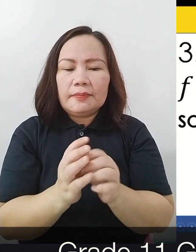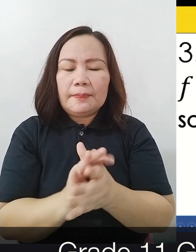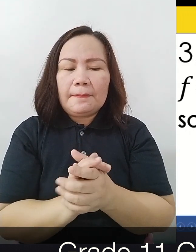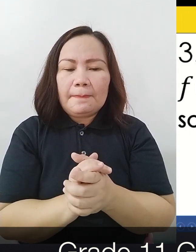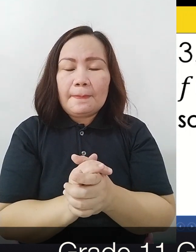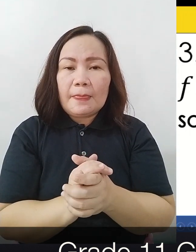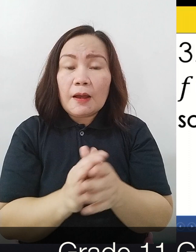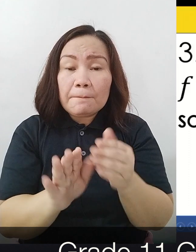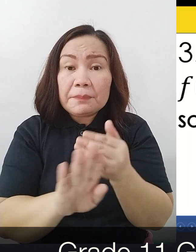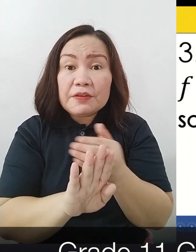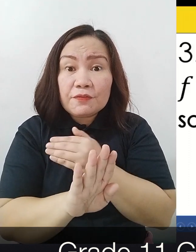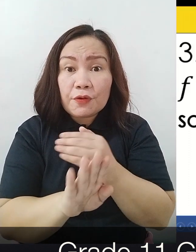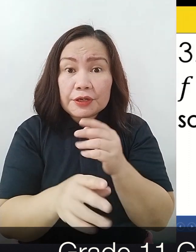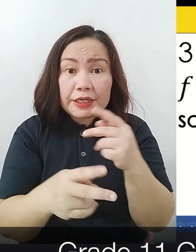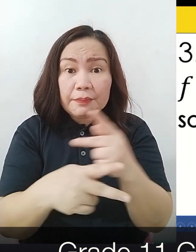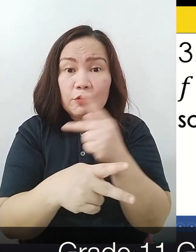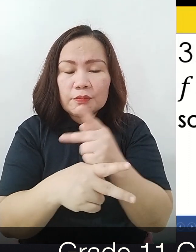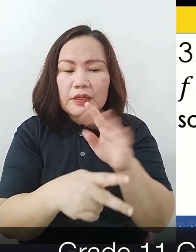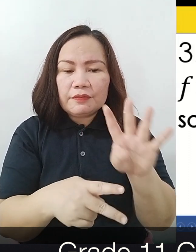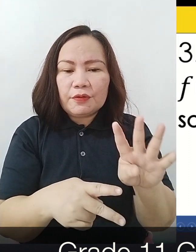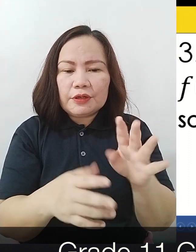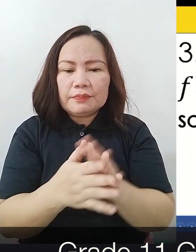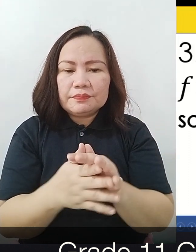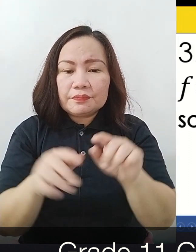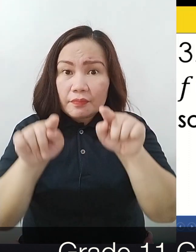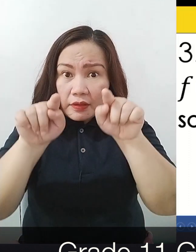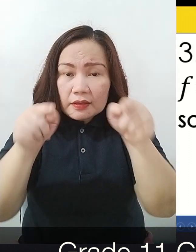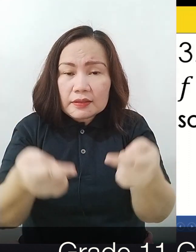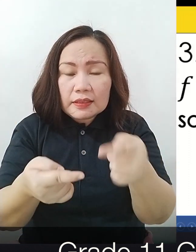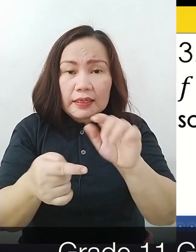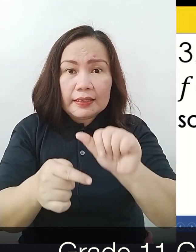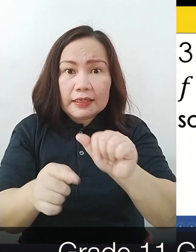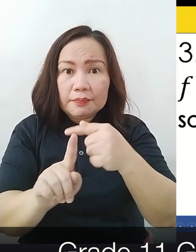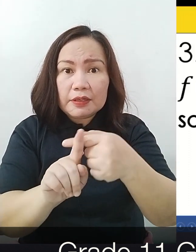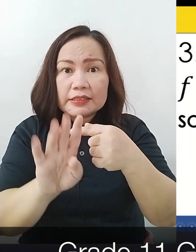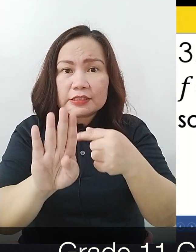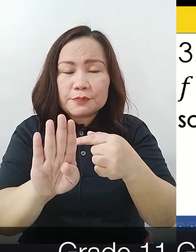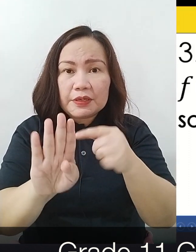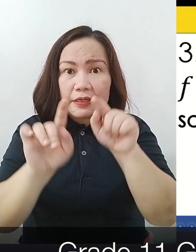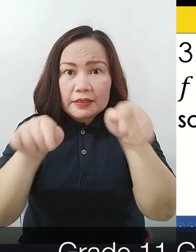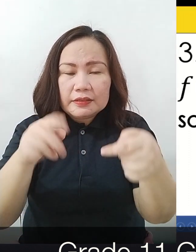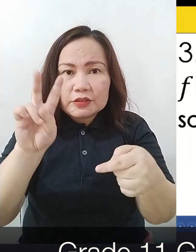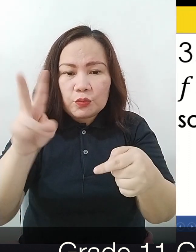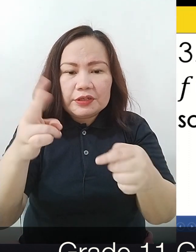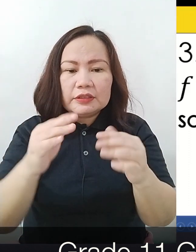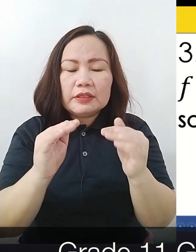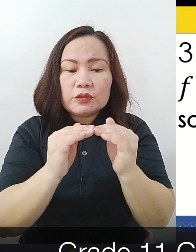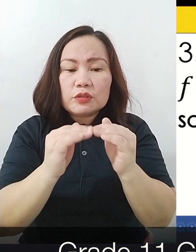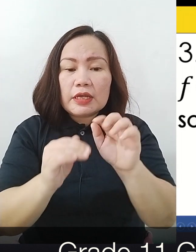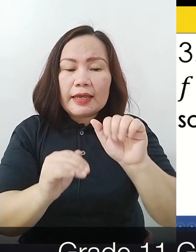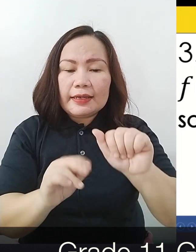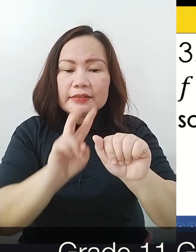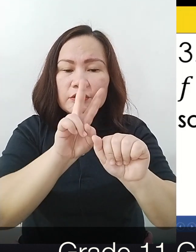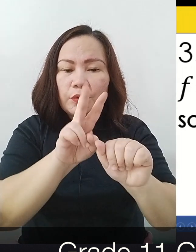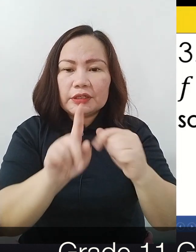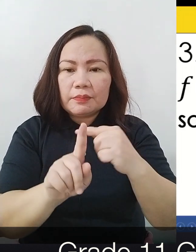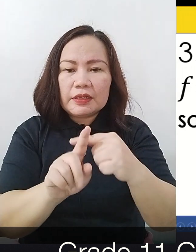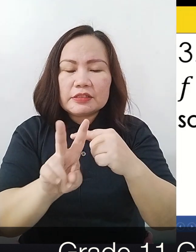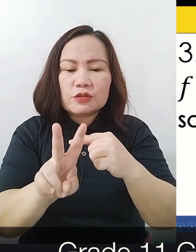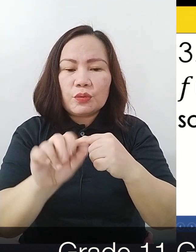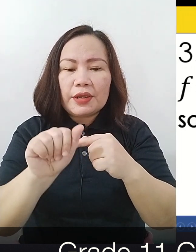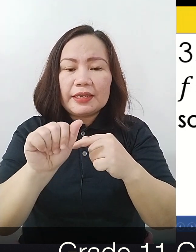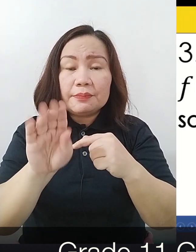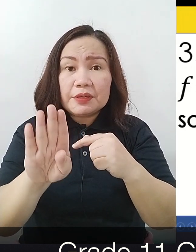saka nyo i-multiply kay 4. So, kapag in-squared natin yung a plus b, that is a squared plus 2ab plus